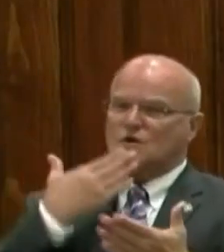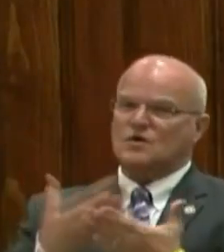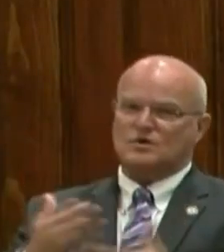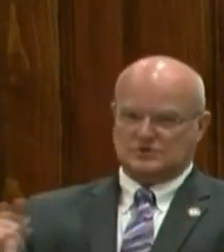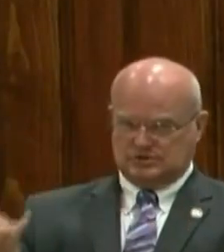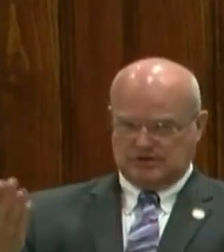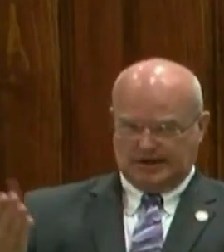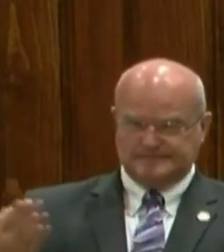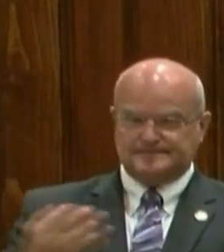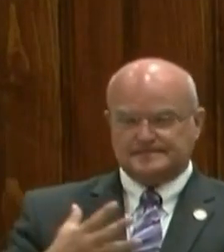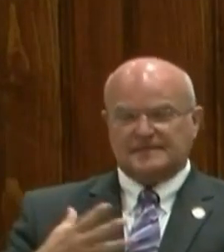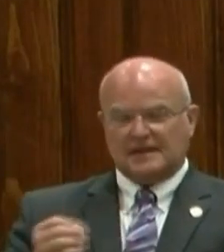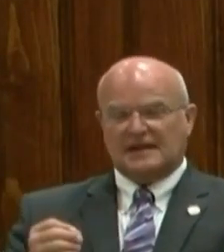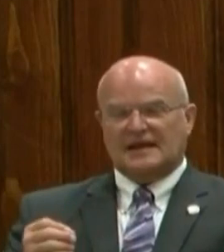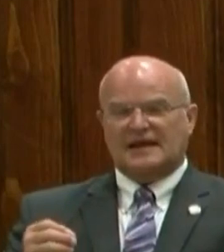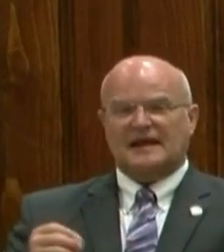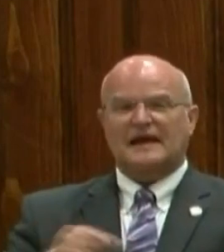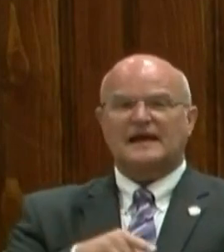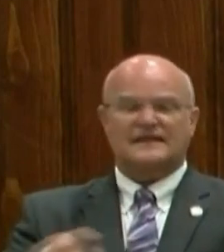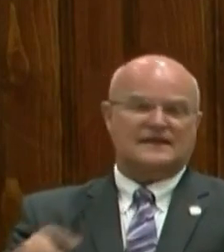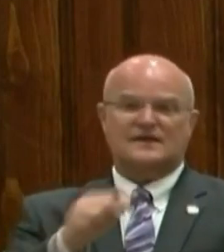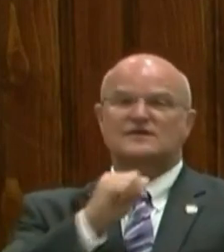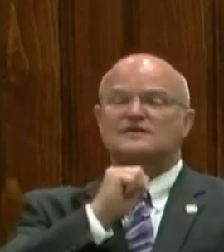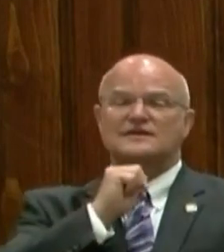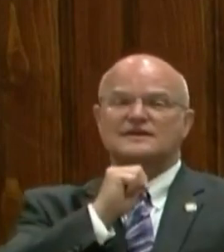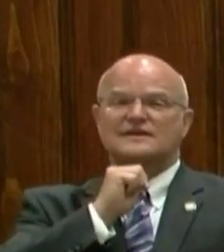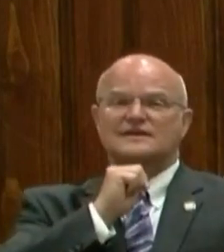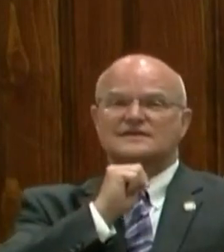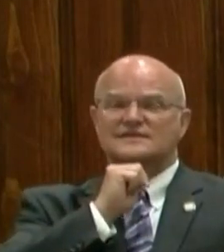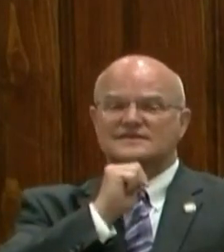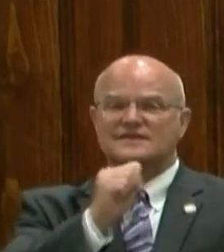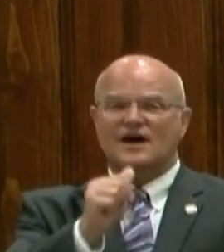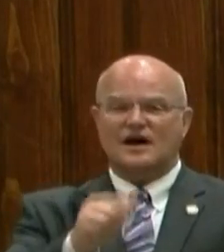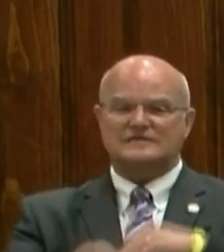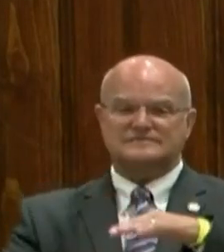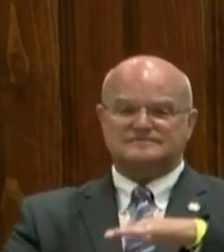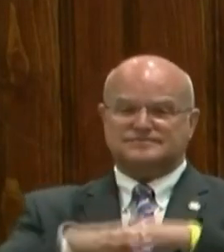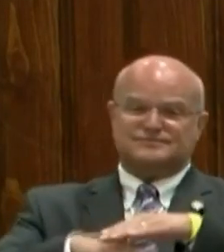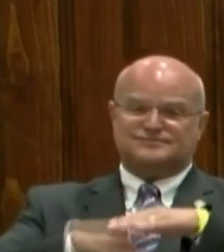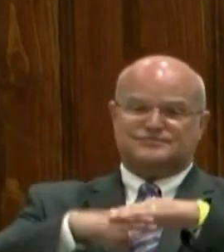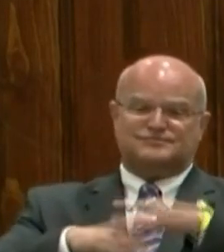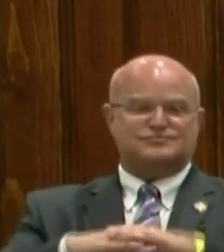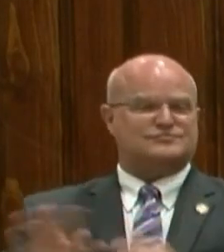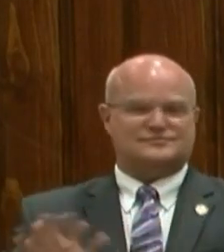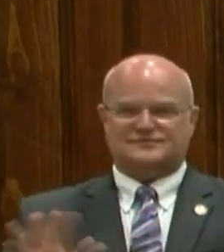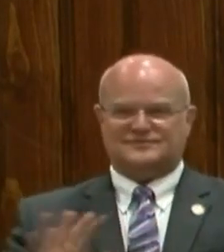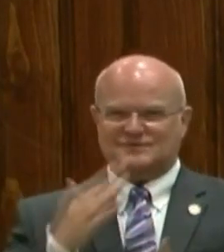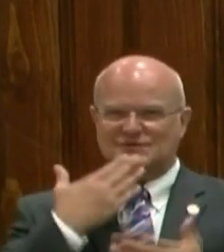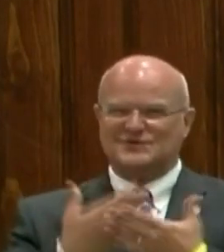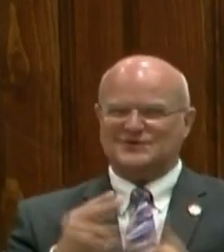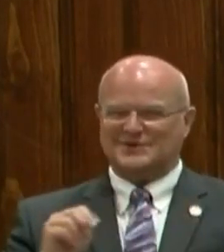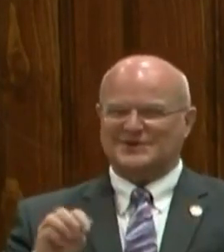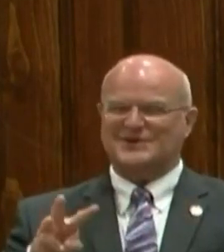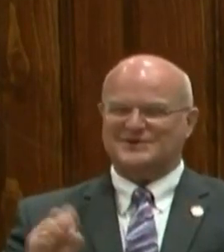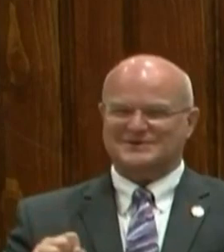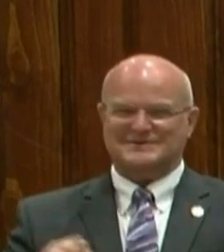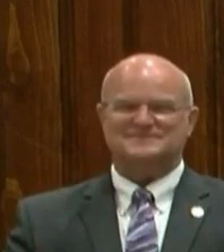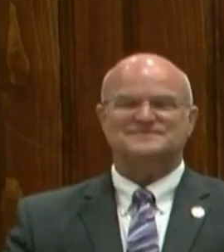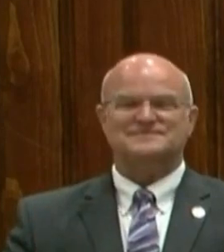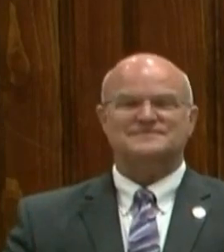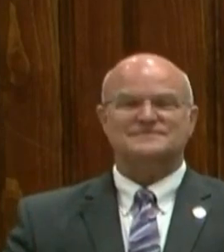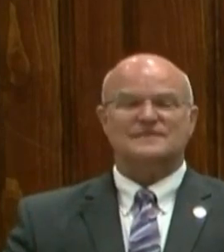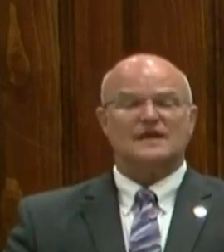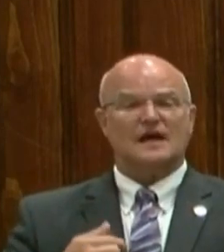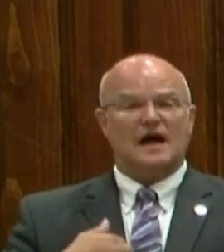well. And they are not to the point of capacity, which was good news.